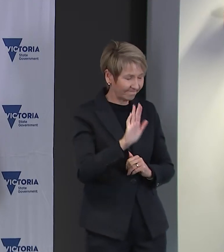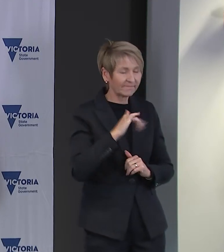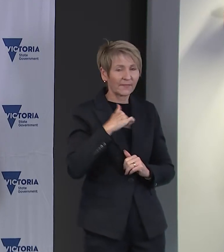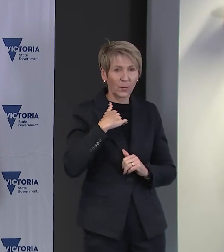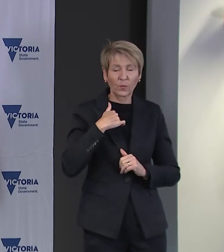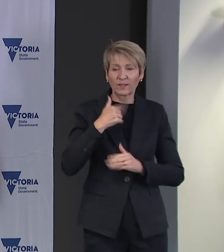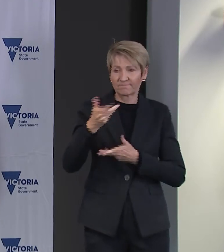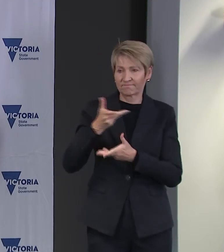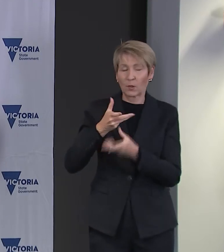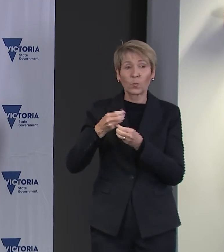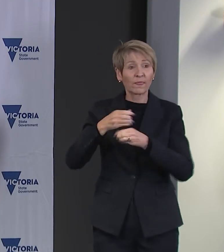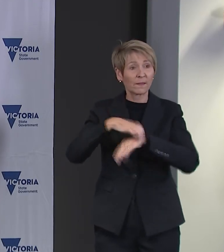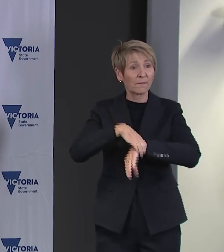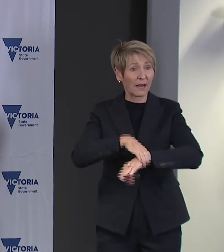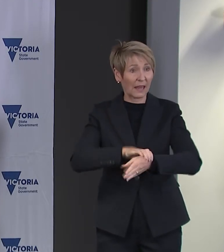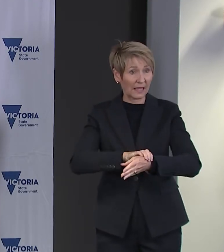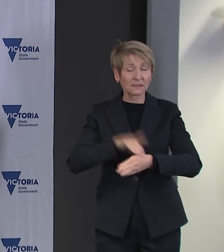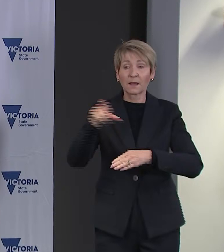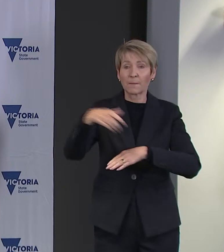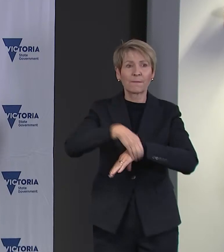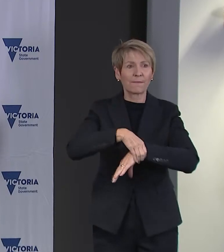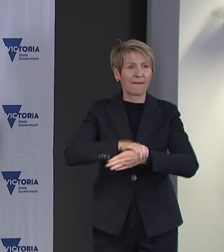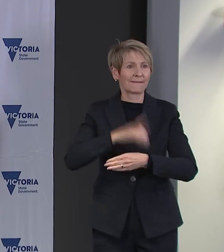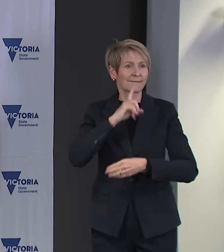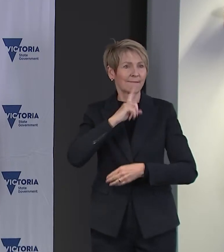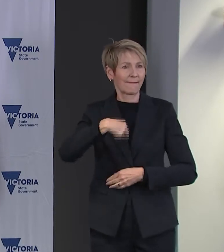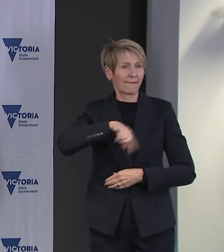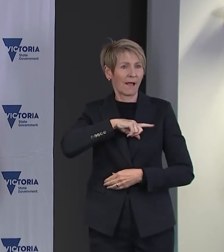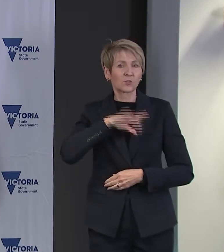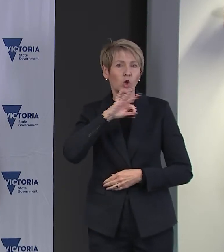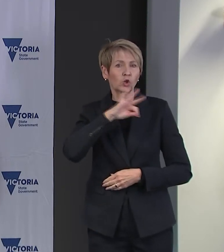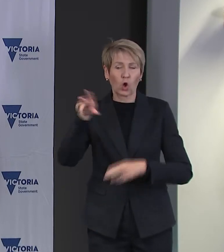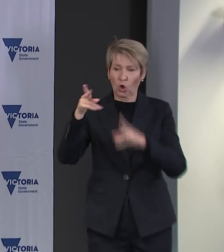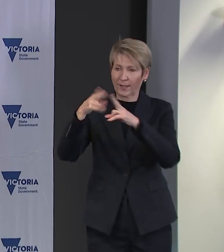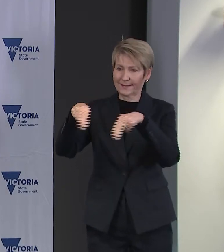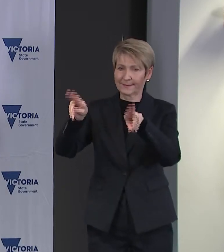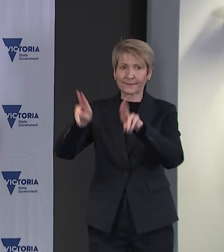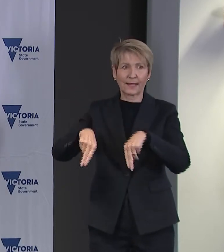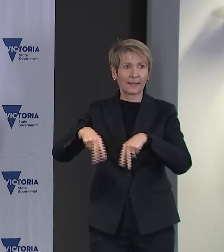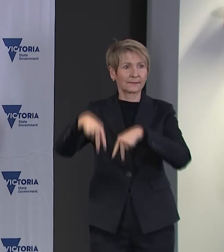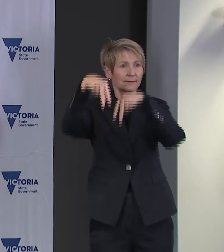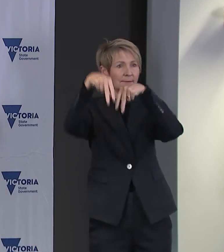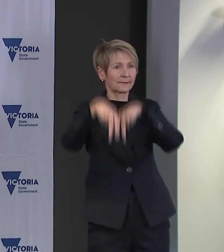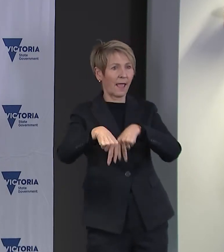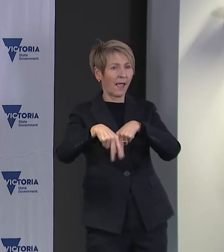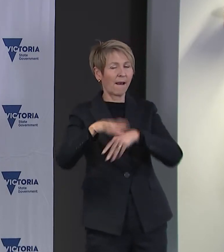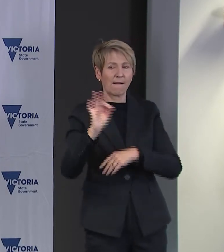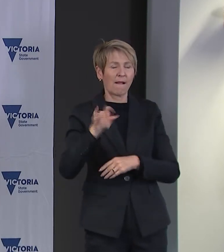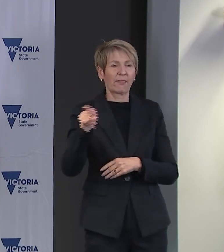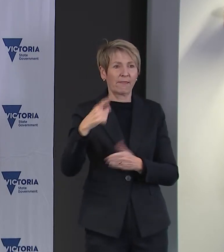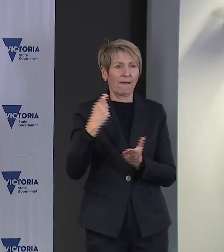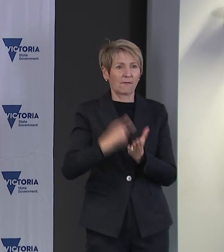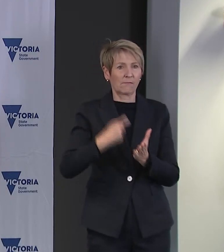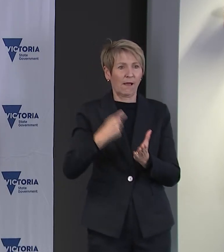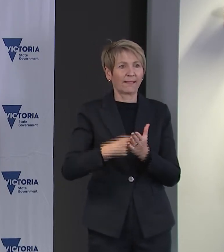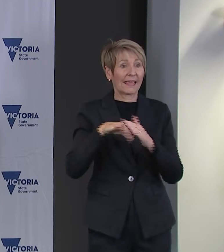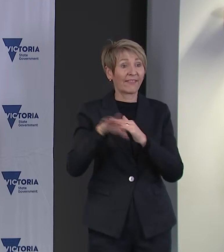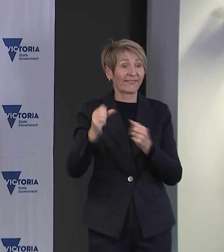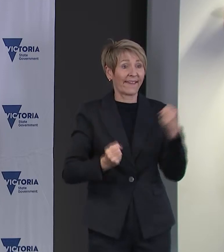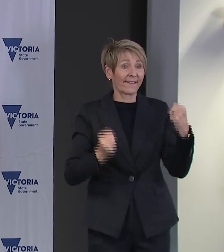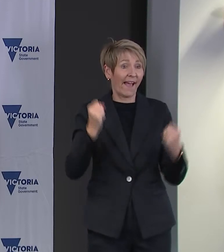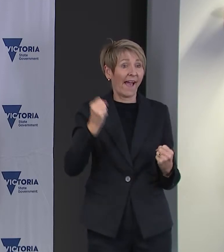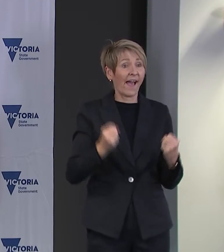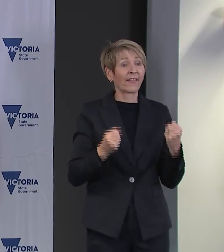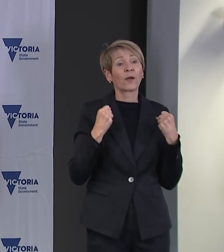of their resources into highly mobile 24/7 arrangements is the best way to go, and we've only